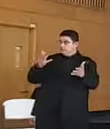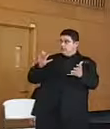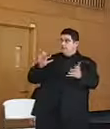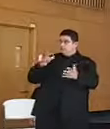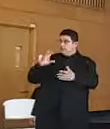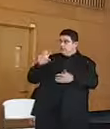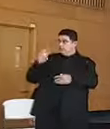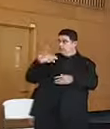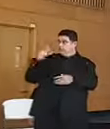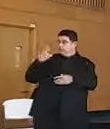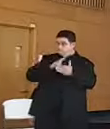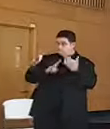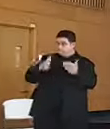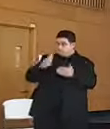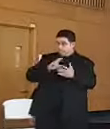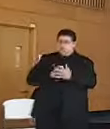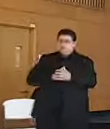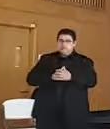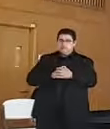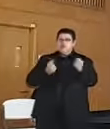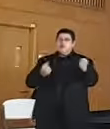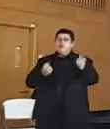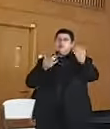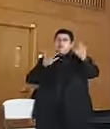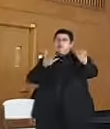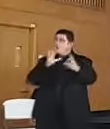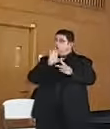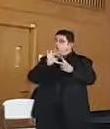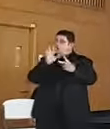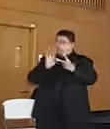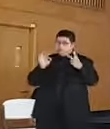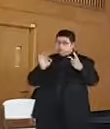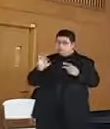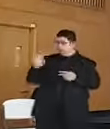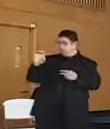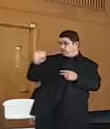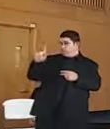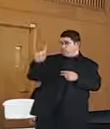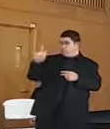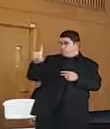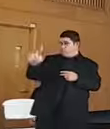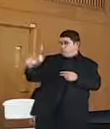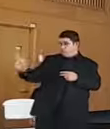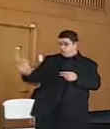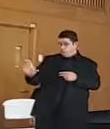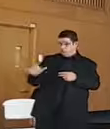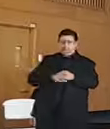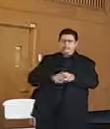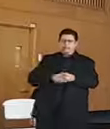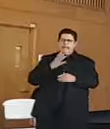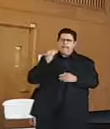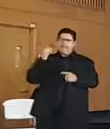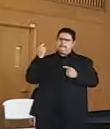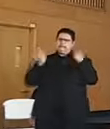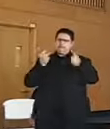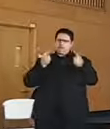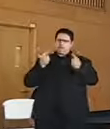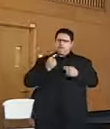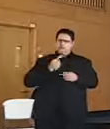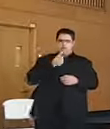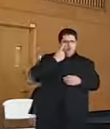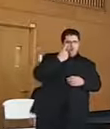and others, to offer options, which Rocky was doing, and to even consider the possibility of one